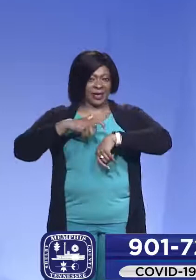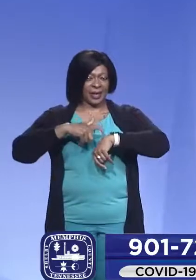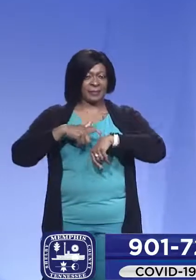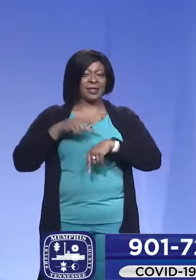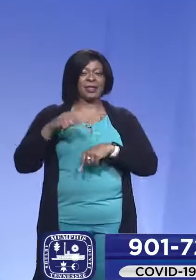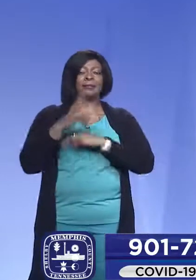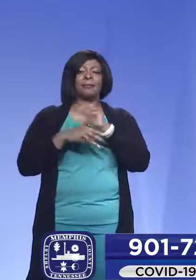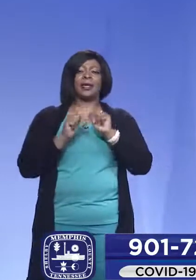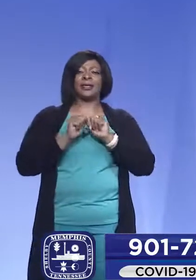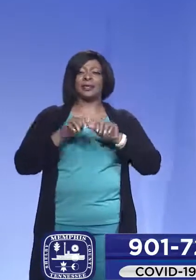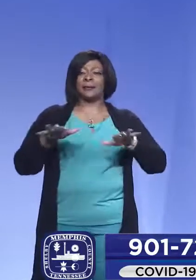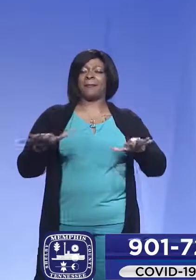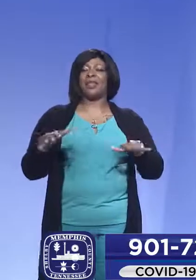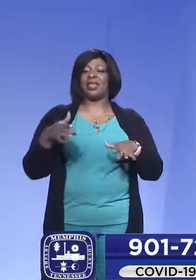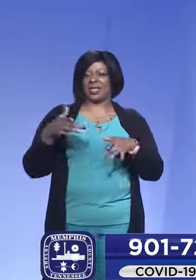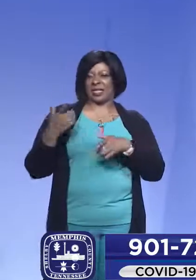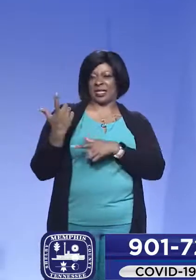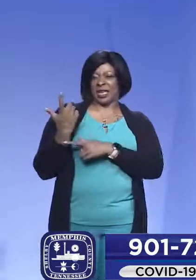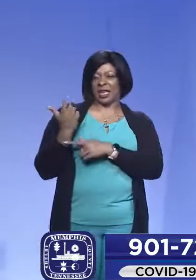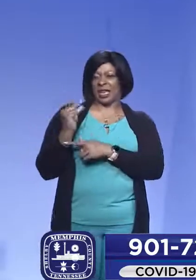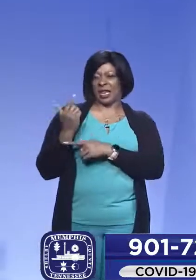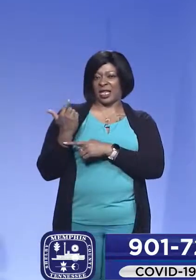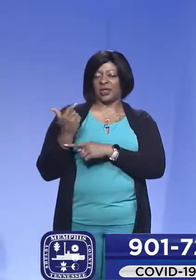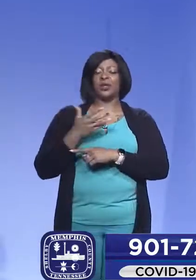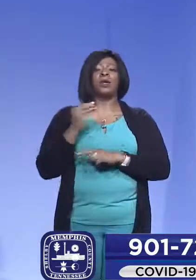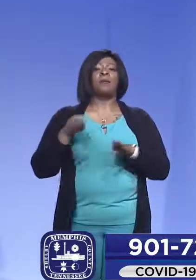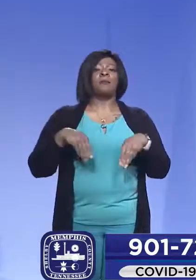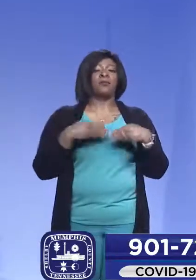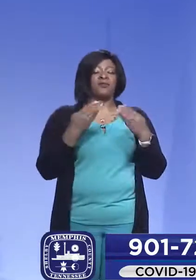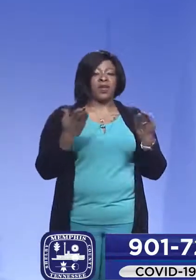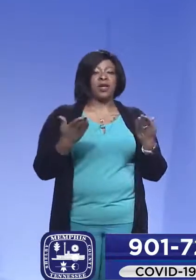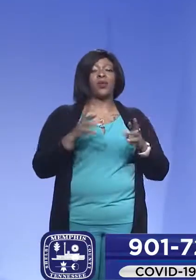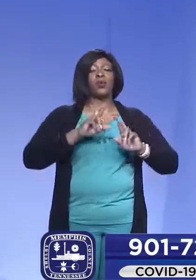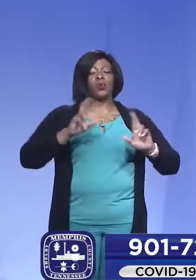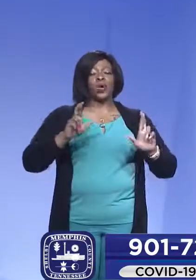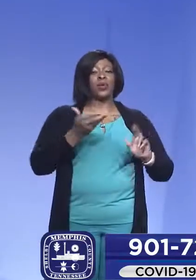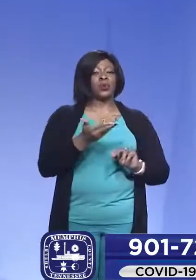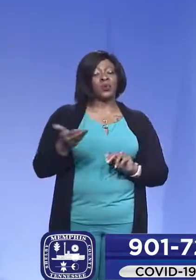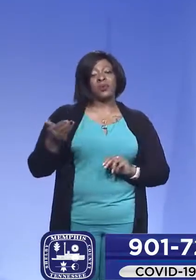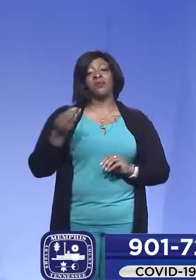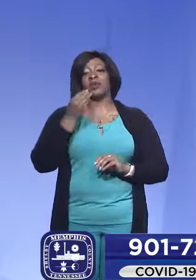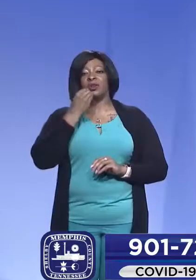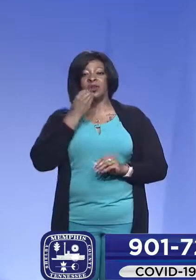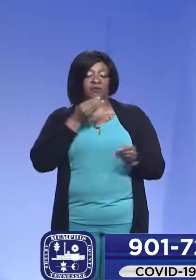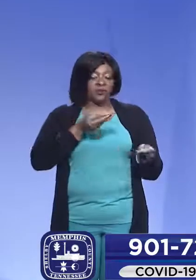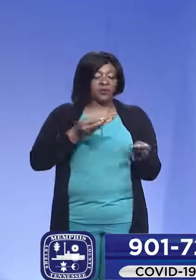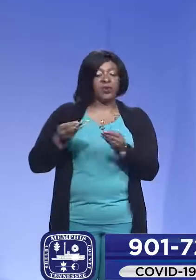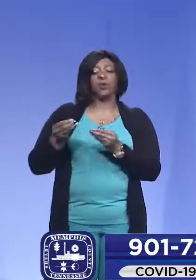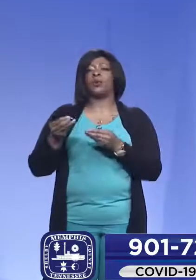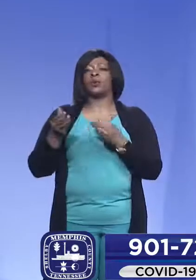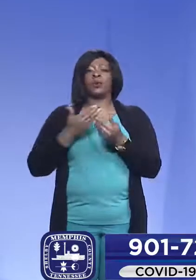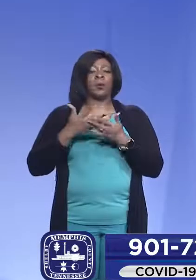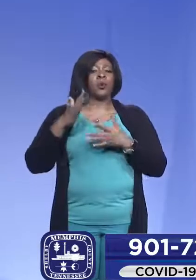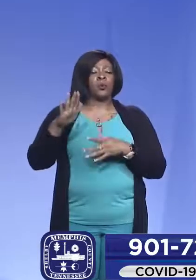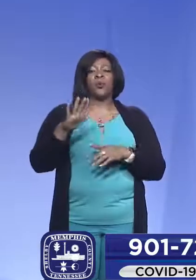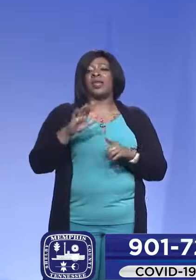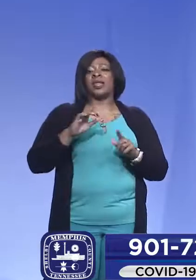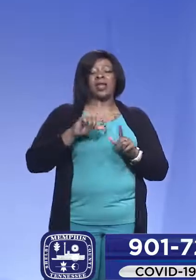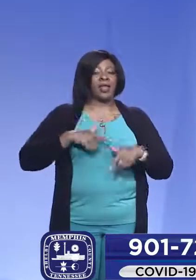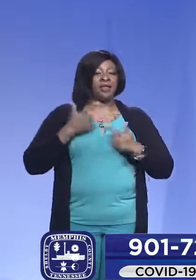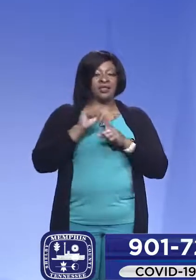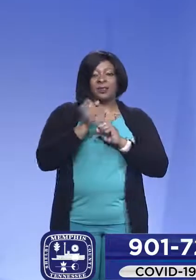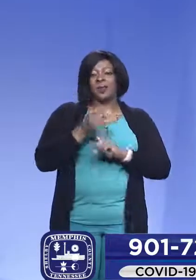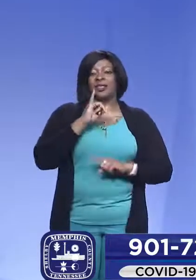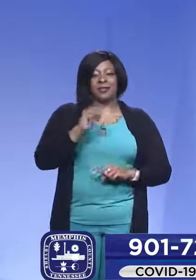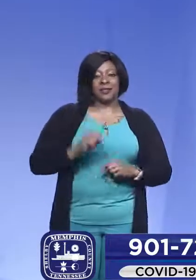this pandemic over the last year, and also provided a ready source of nutritional food for everyone who needs it, no matter what their station in life.